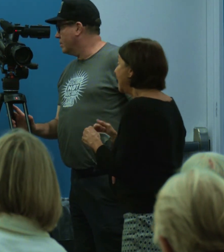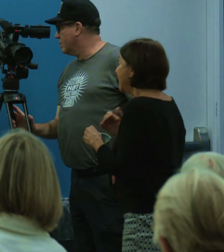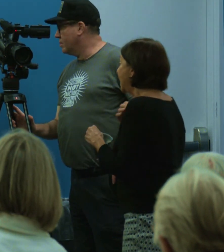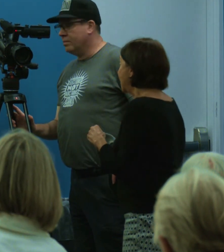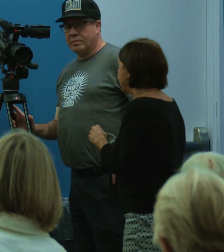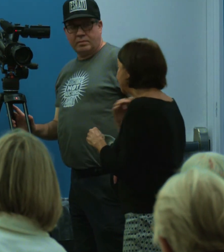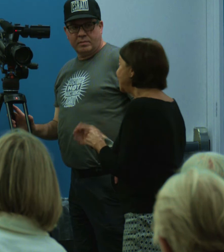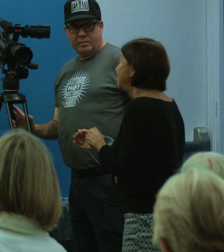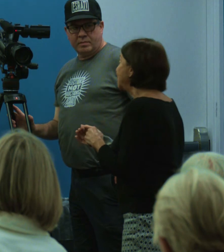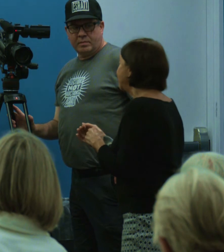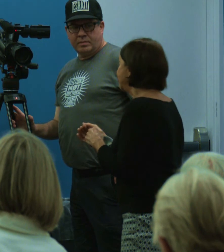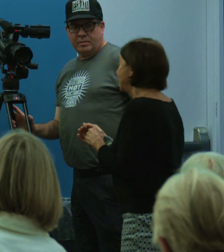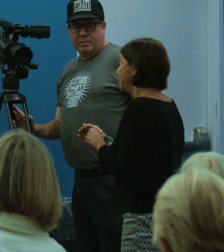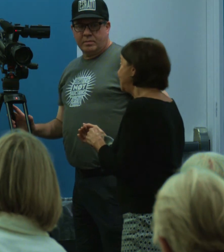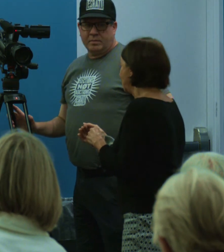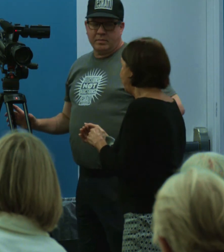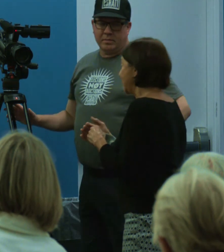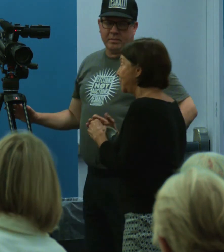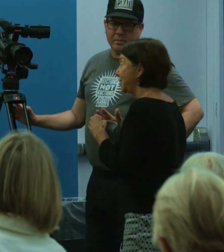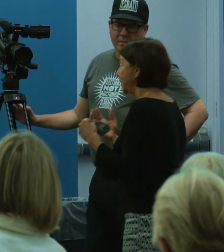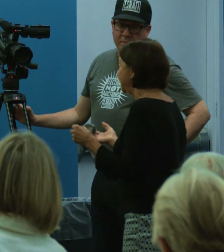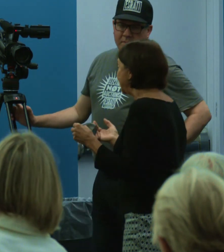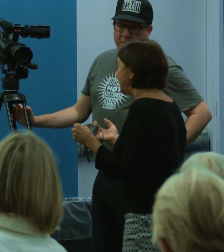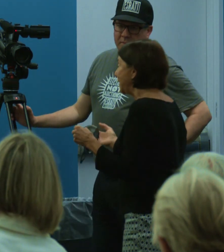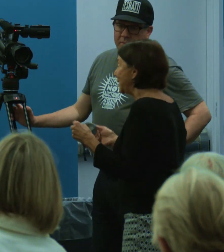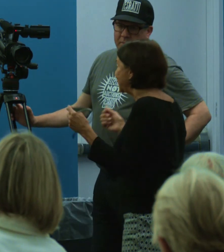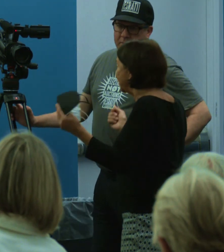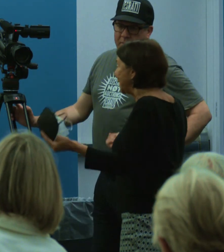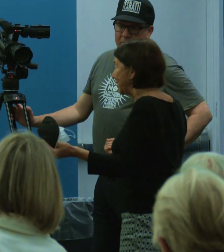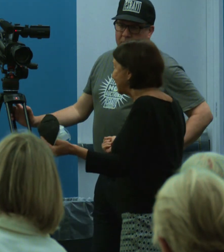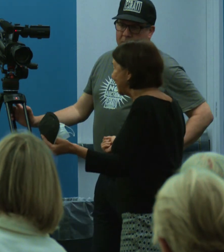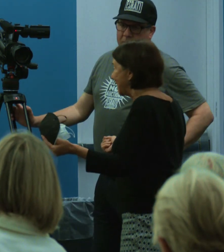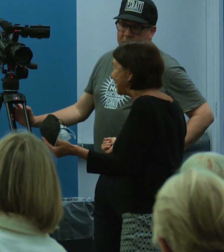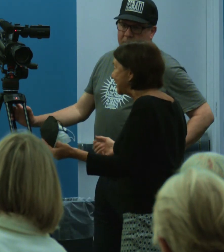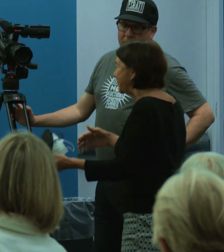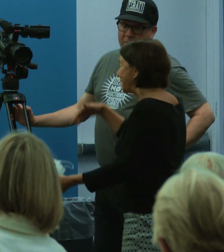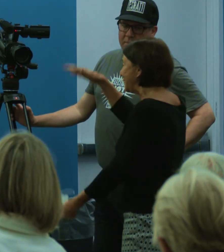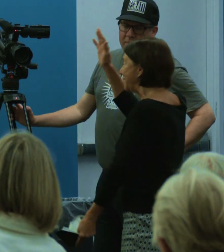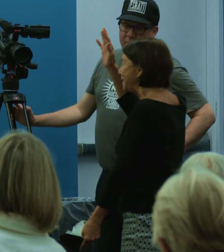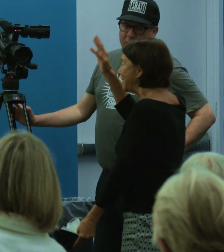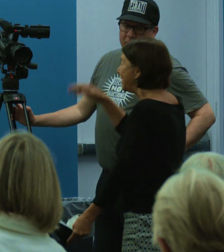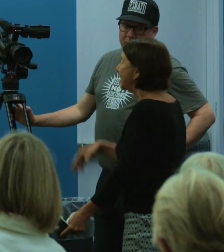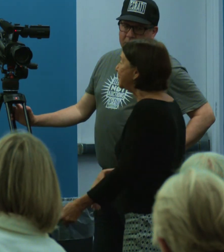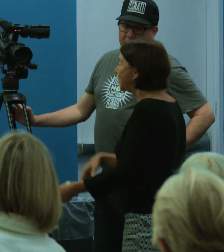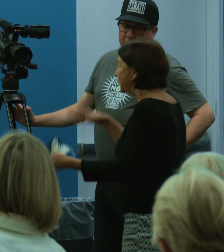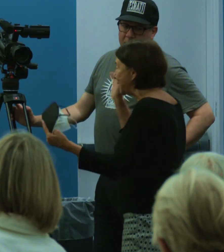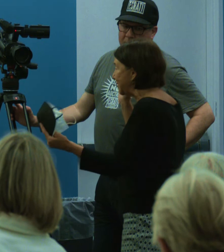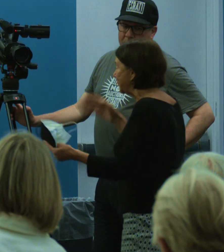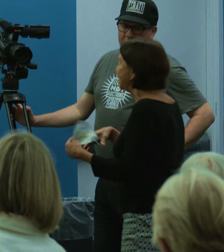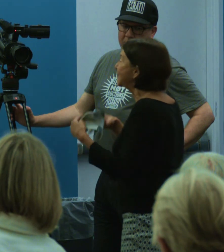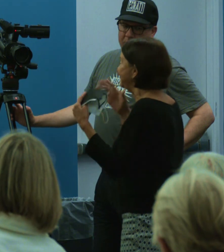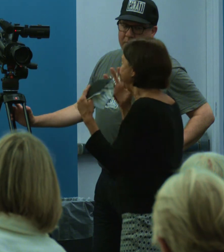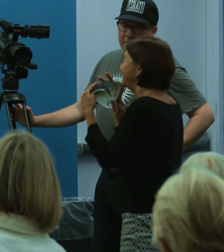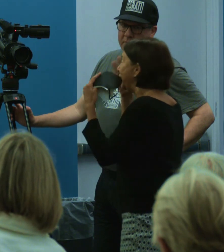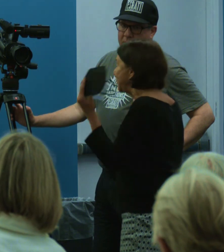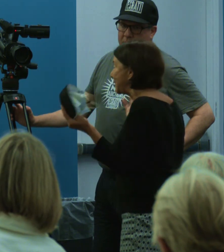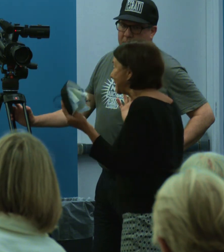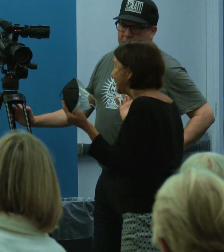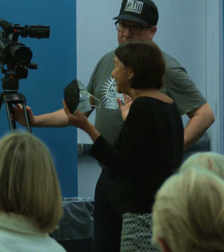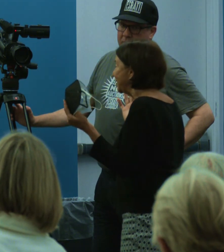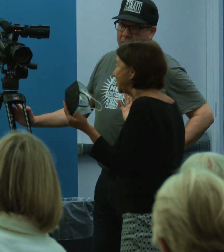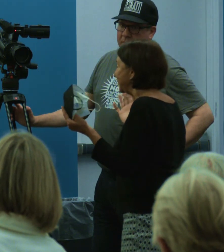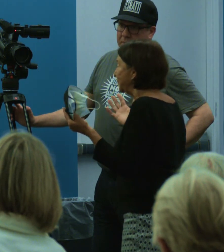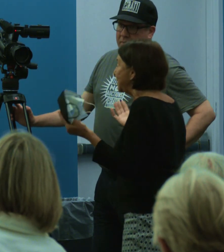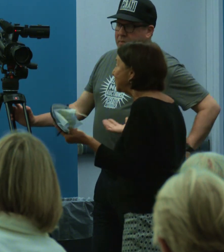voting. I was a firm believer in gerrymandering right from the beginning, putting out signs when the referendum was,